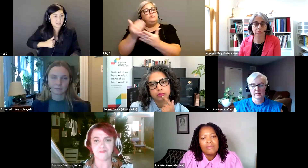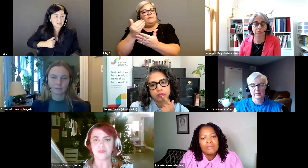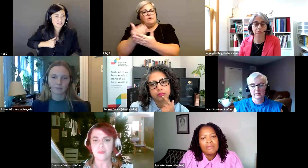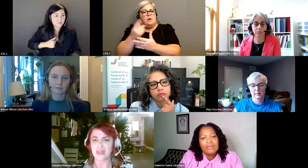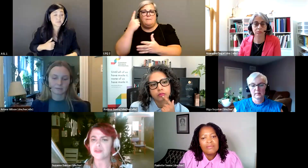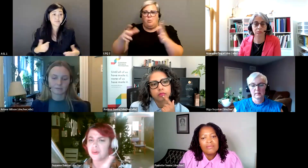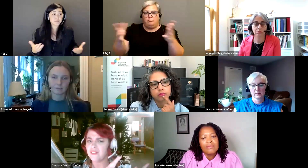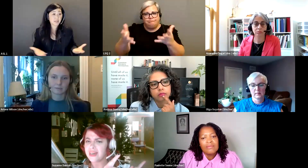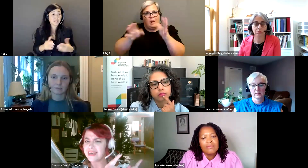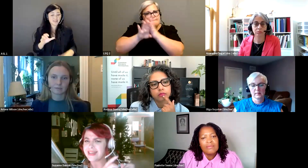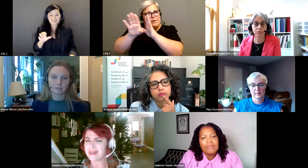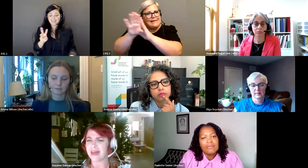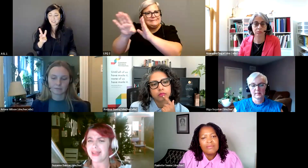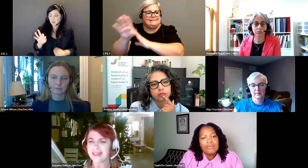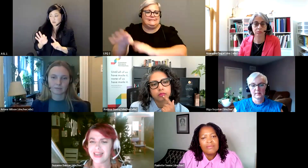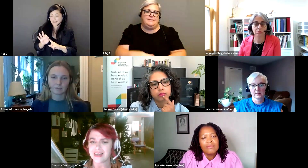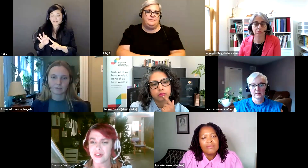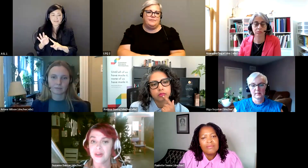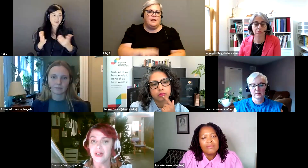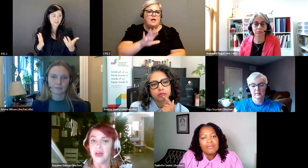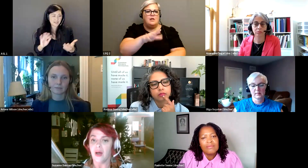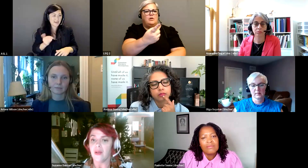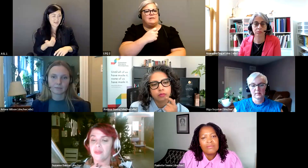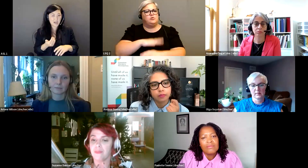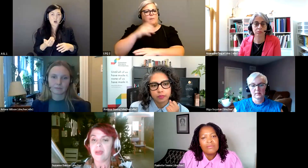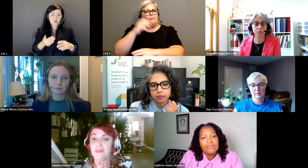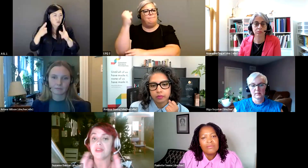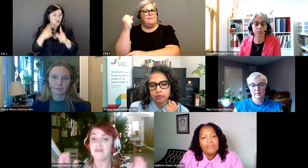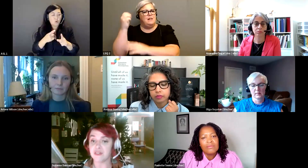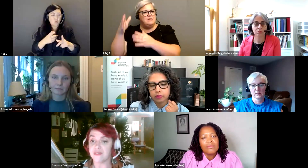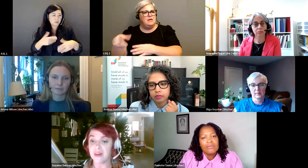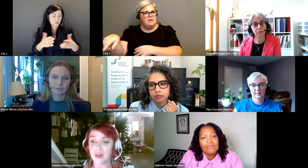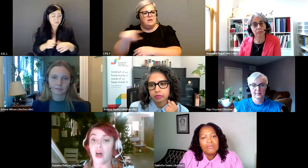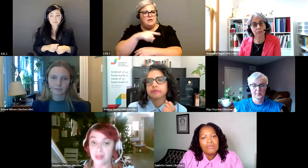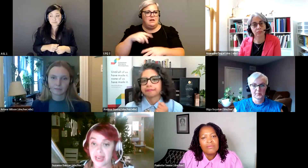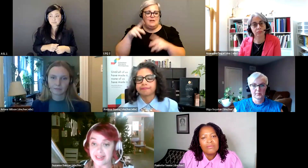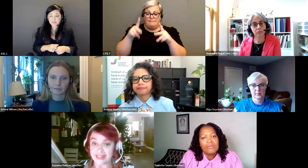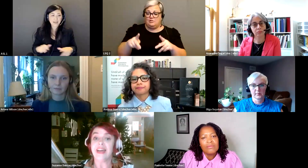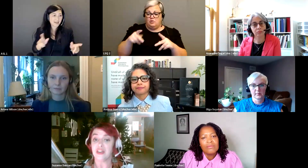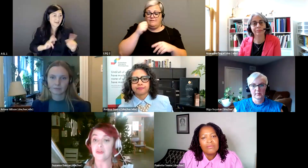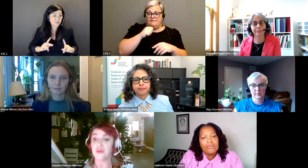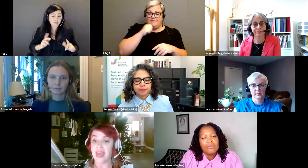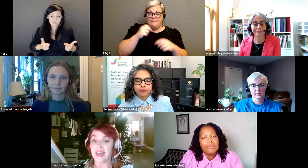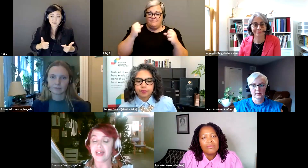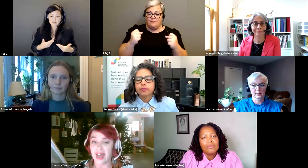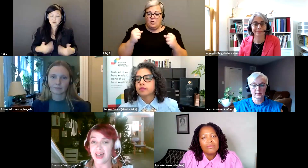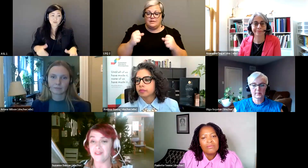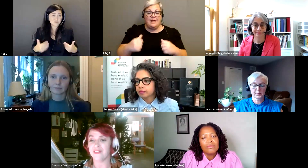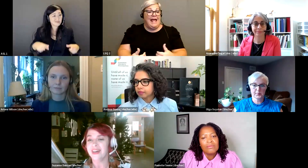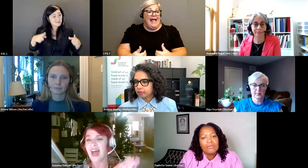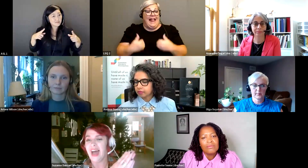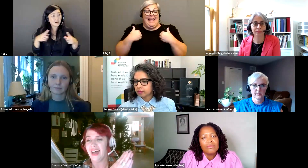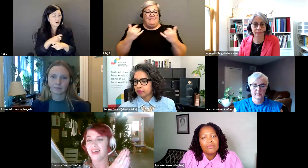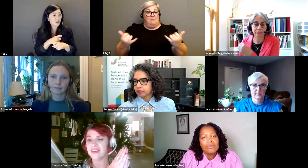pillars, sort of what I said in my last answer, people's lives are very complicated. You can't